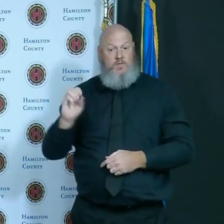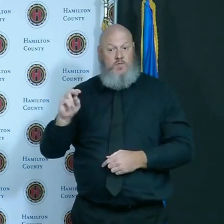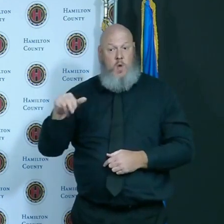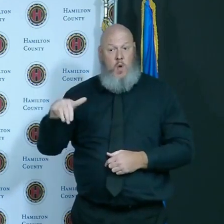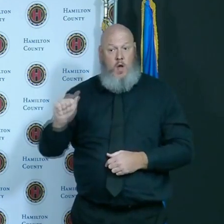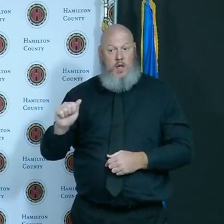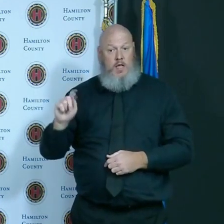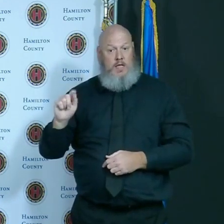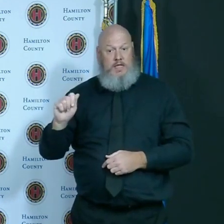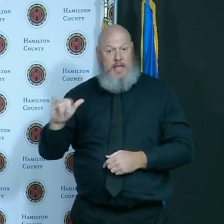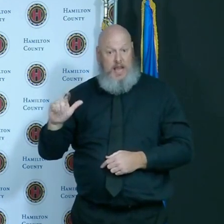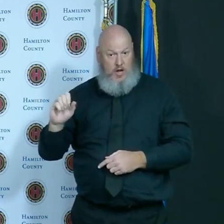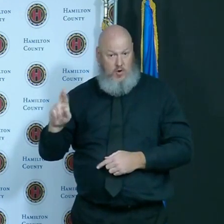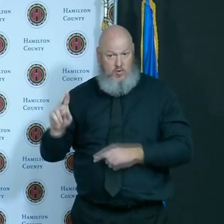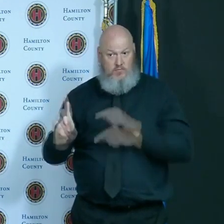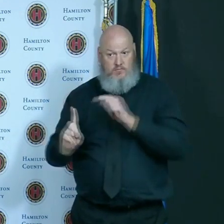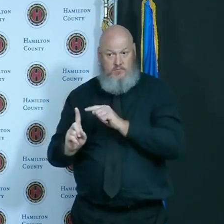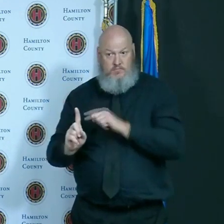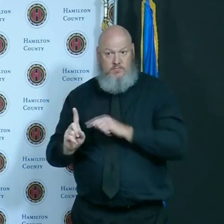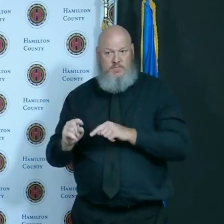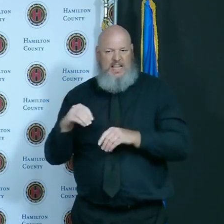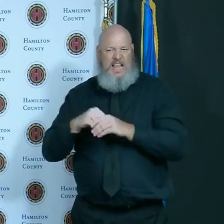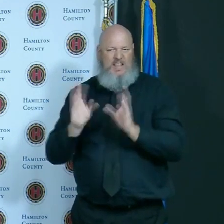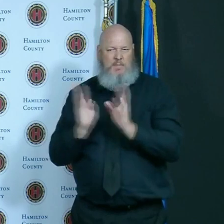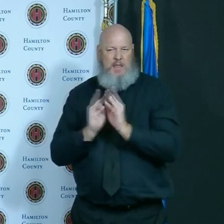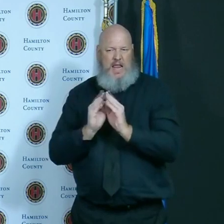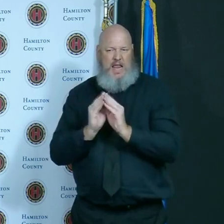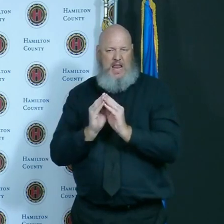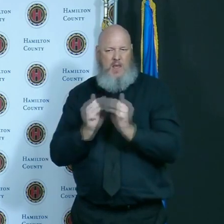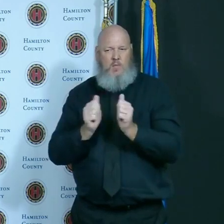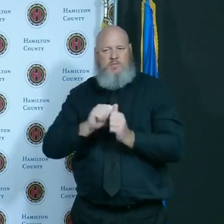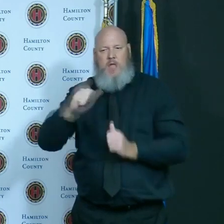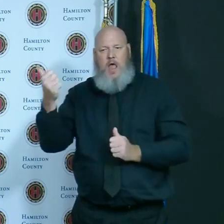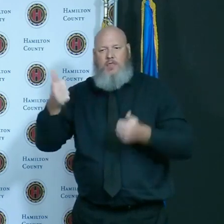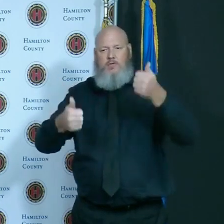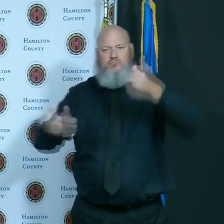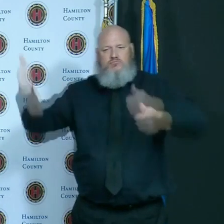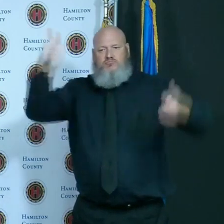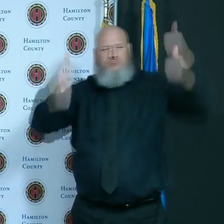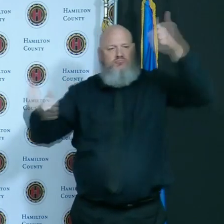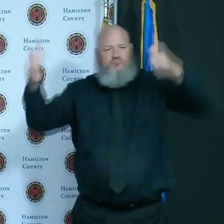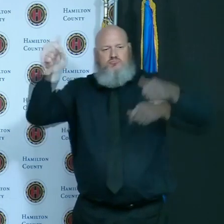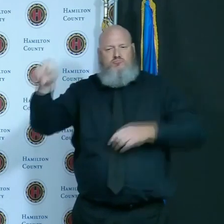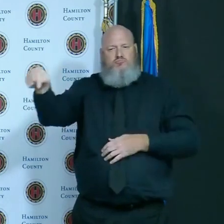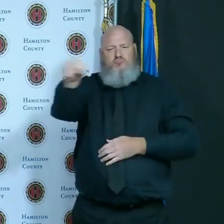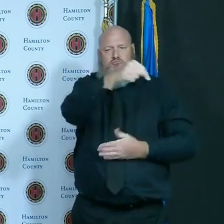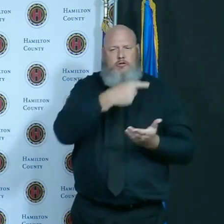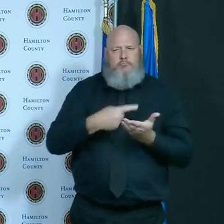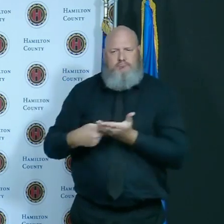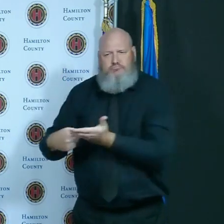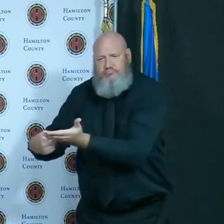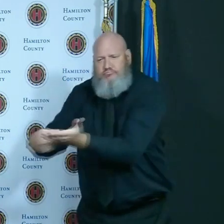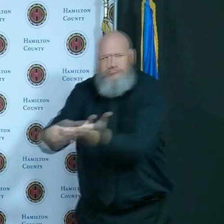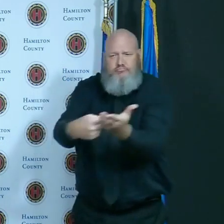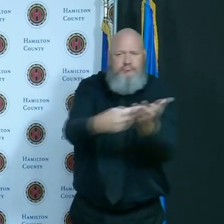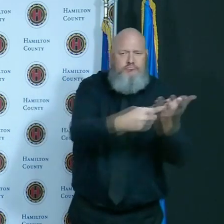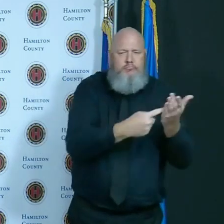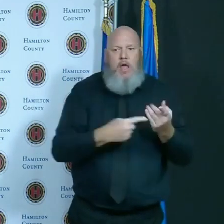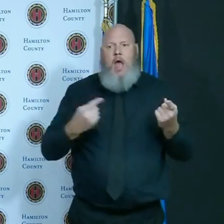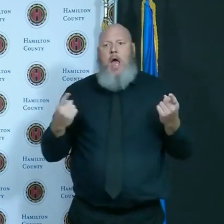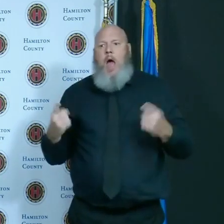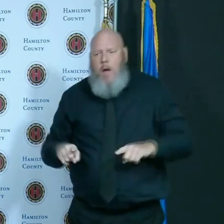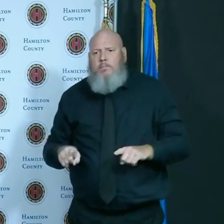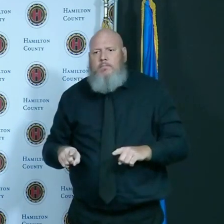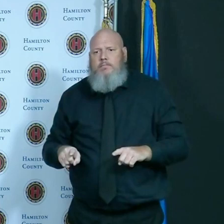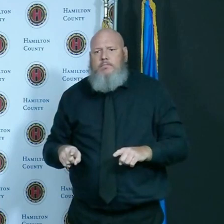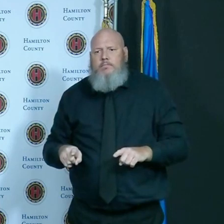2 commissioners' office, where the discussion turned to how COVID-19 is affecting the African